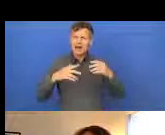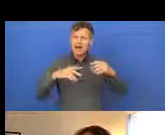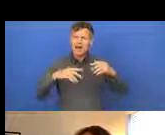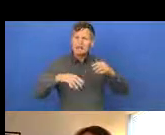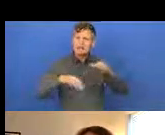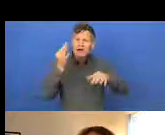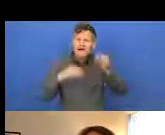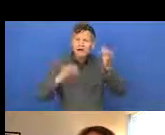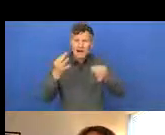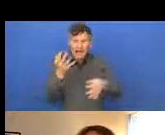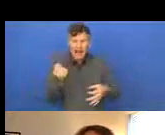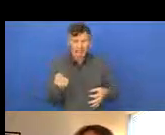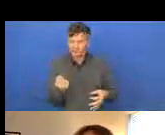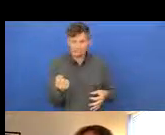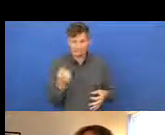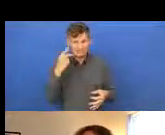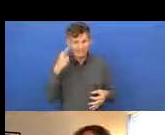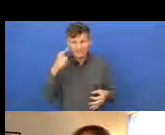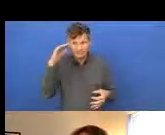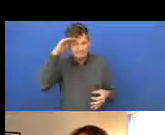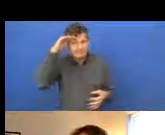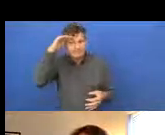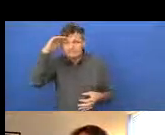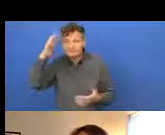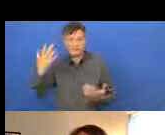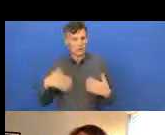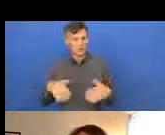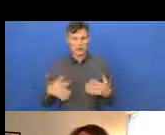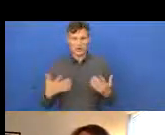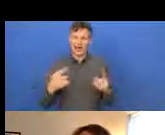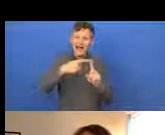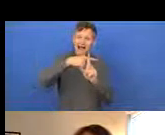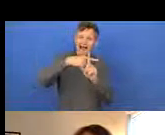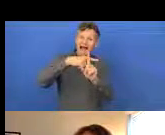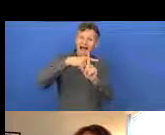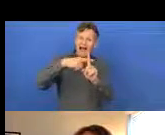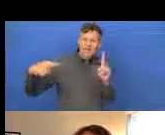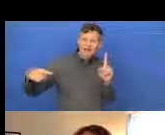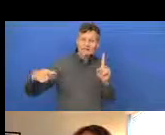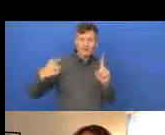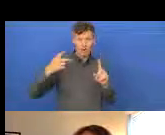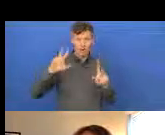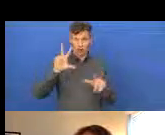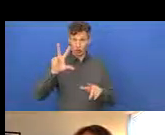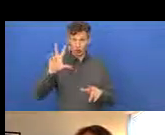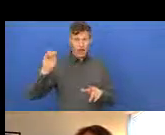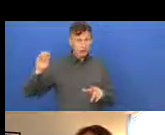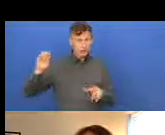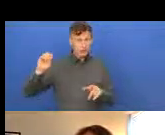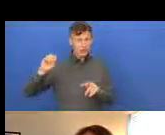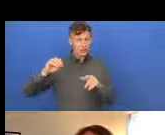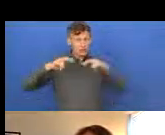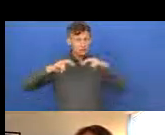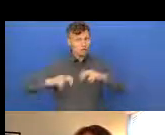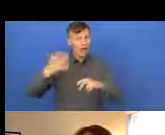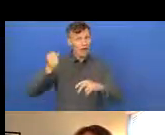the geographic concentration of relevant research. Nearly half of the 300 relevant studies exclusively used data